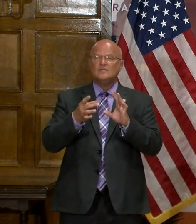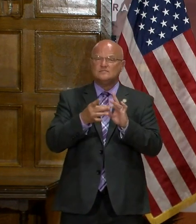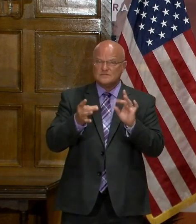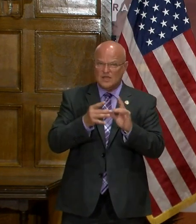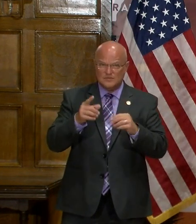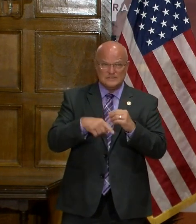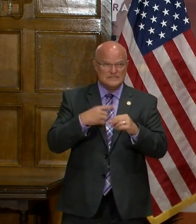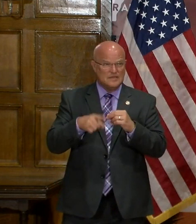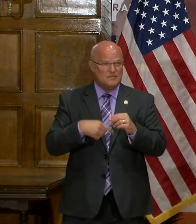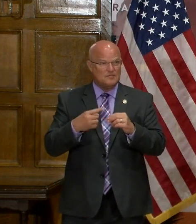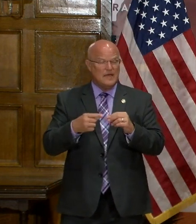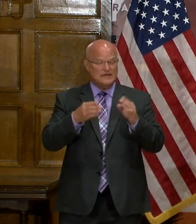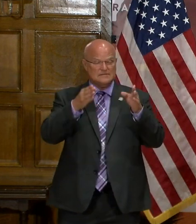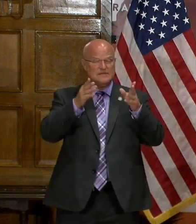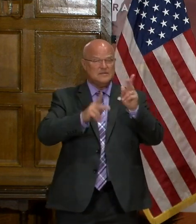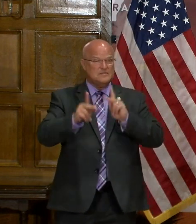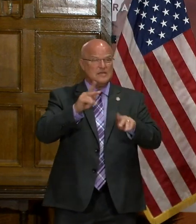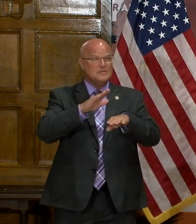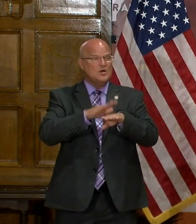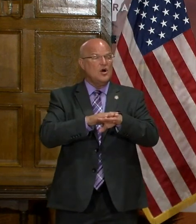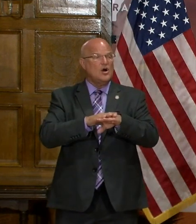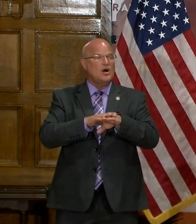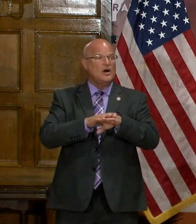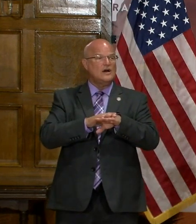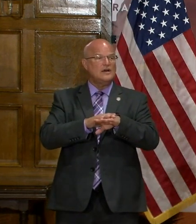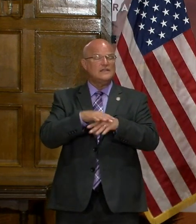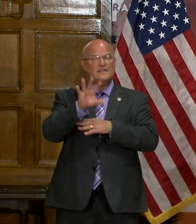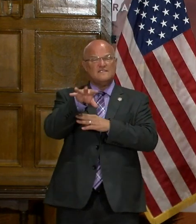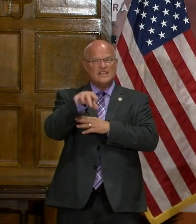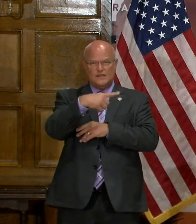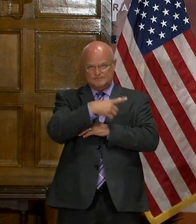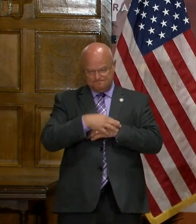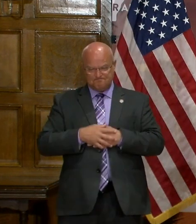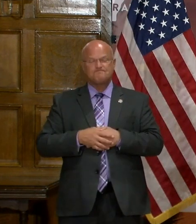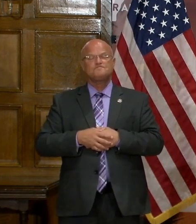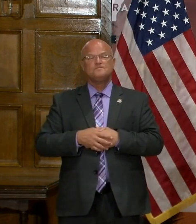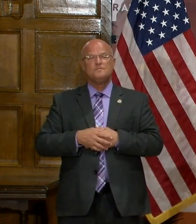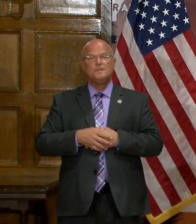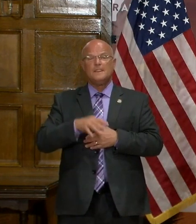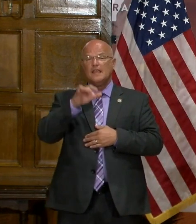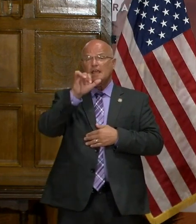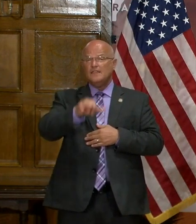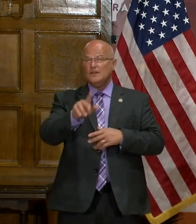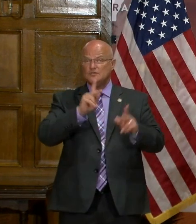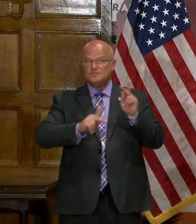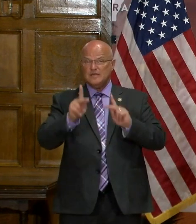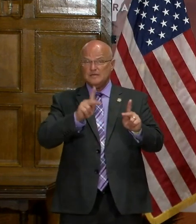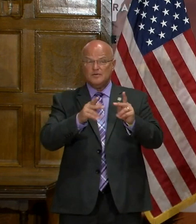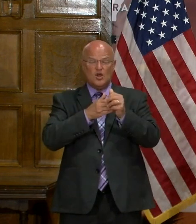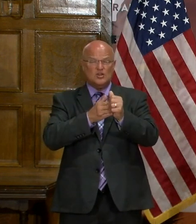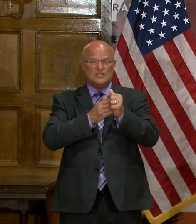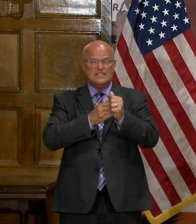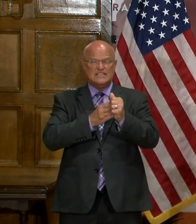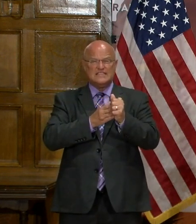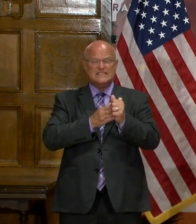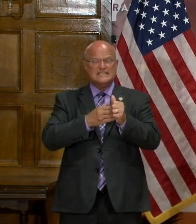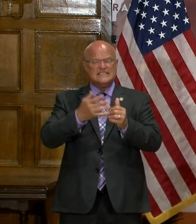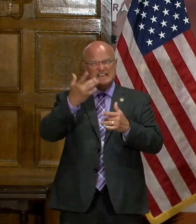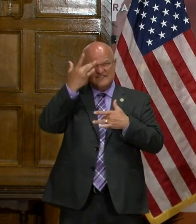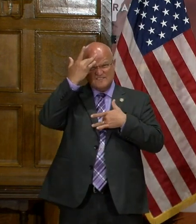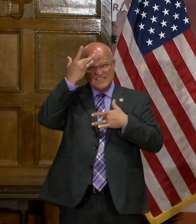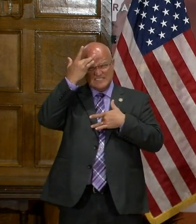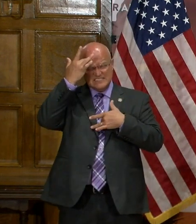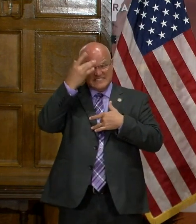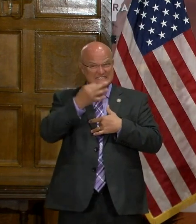of comments about the individuals on the video. Those individuals are leading infectious diseases